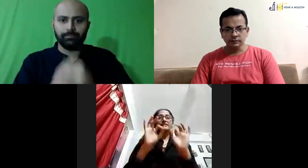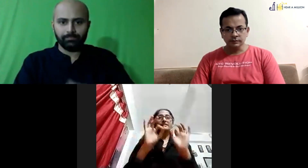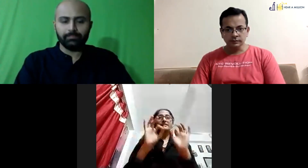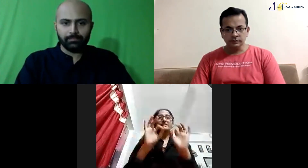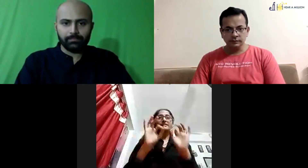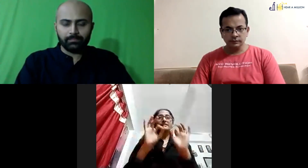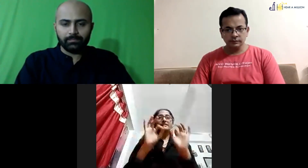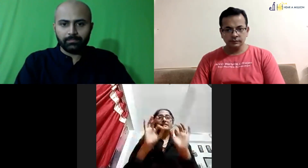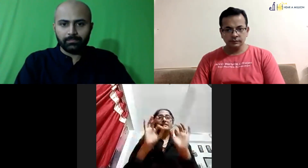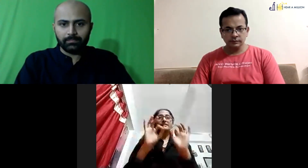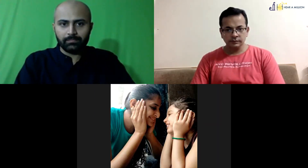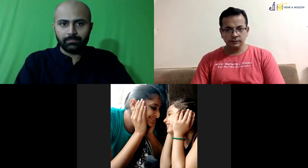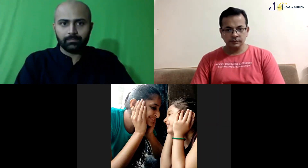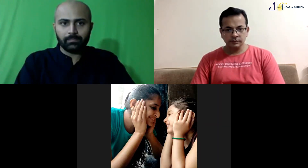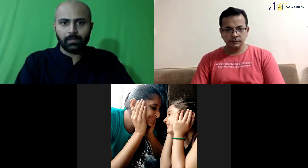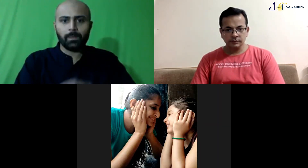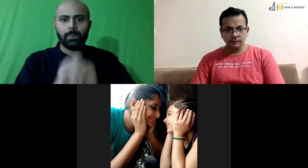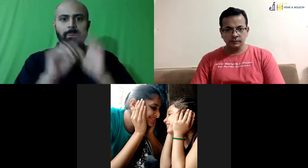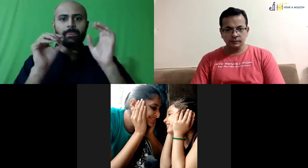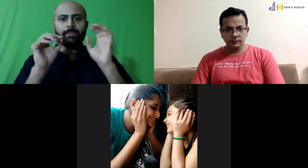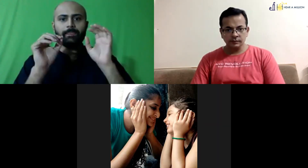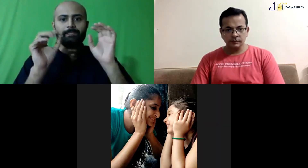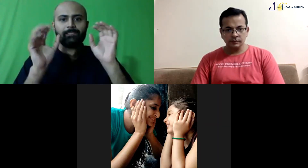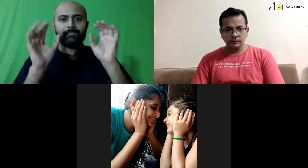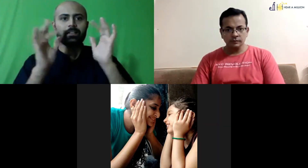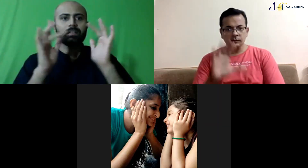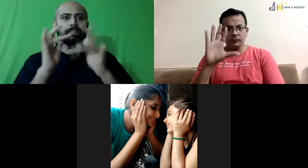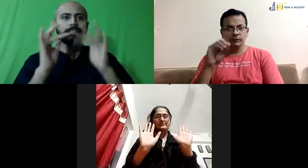okay, now you look fine. So